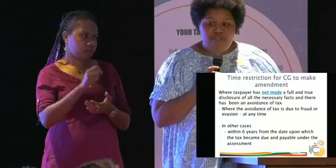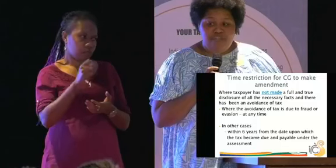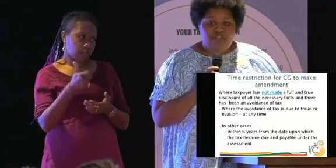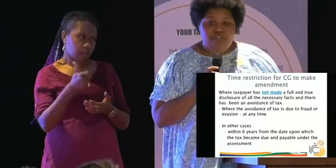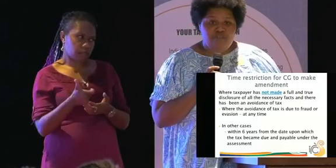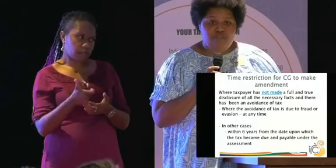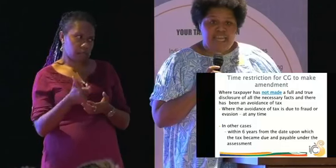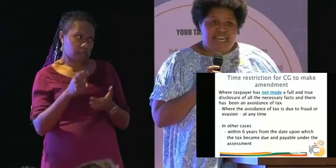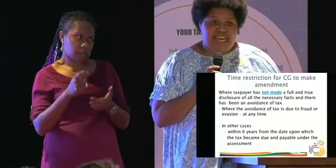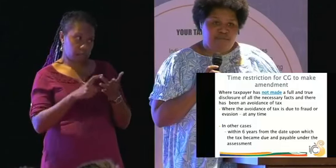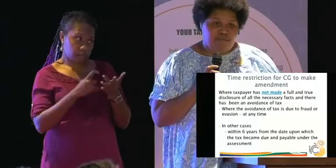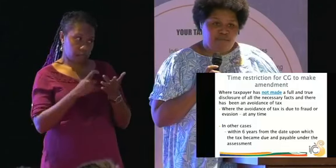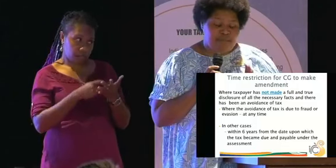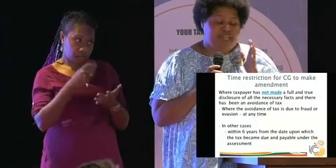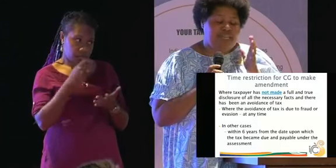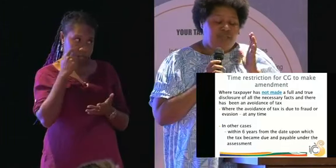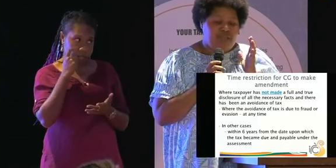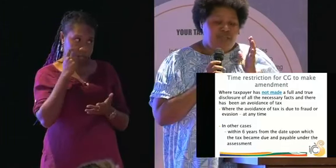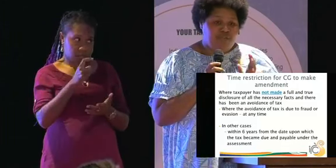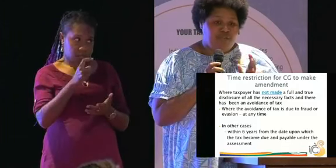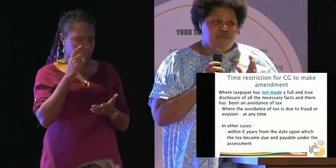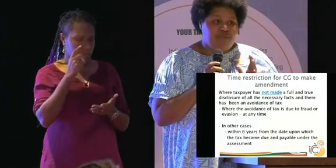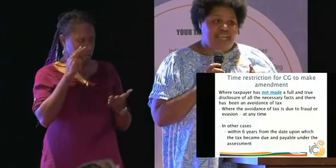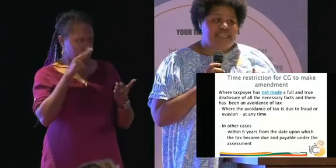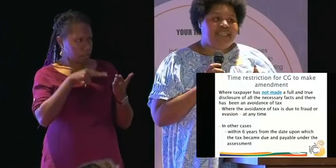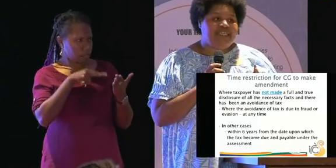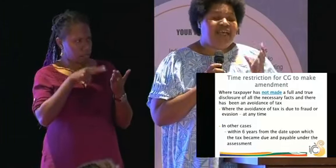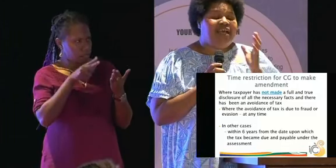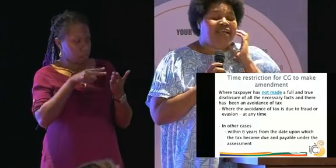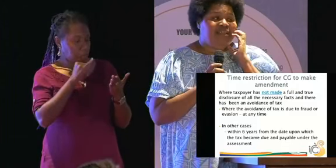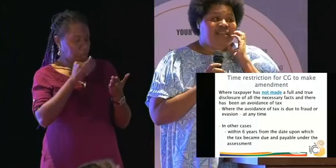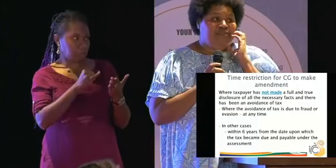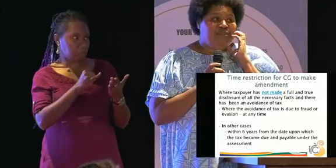you have not disclosed anything, you